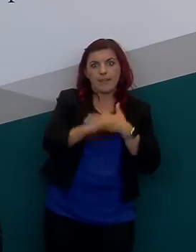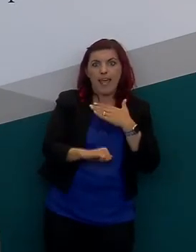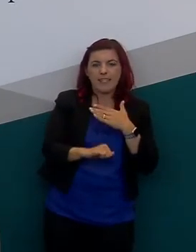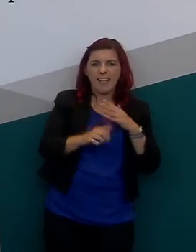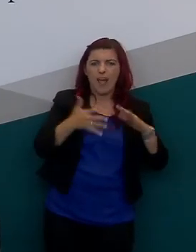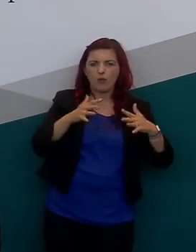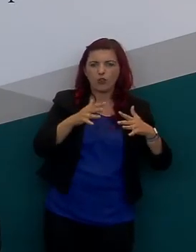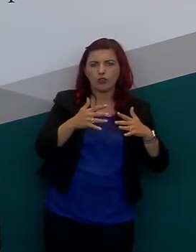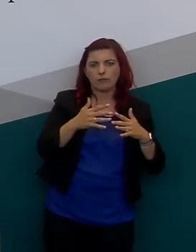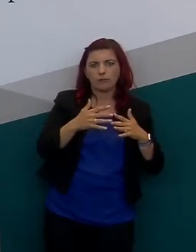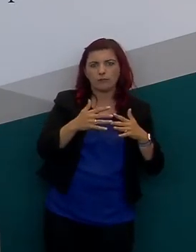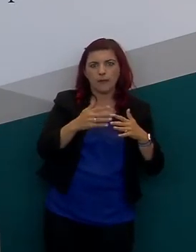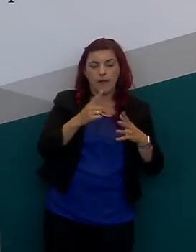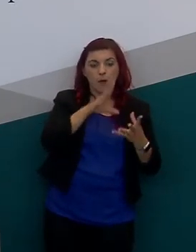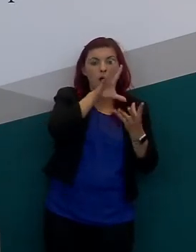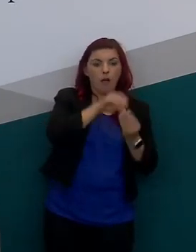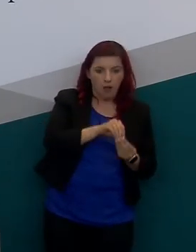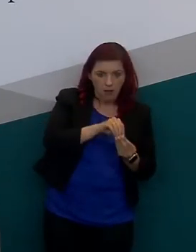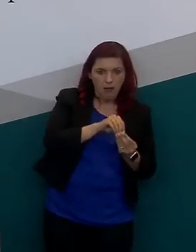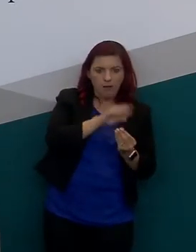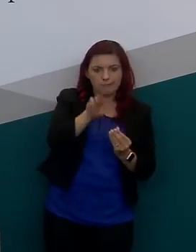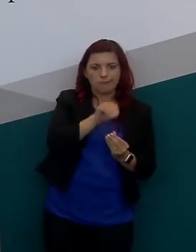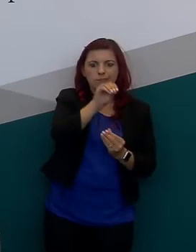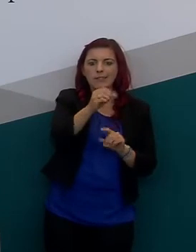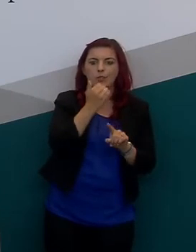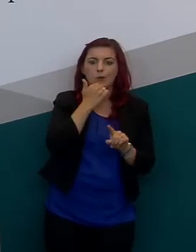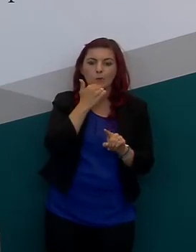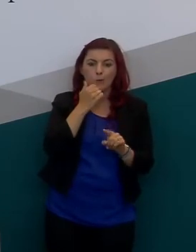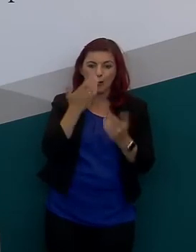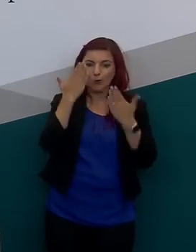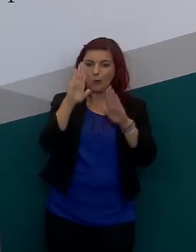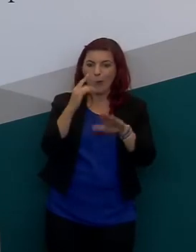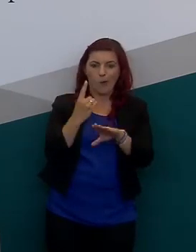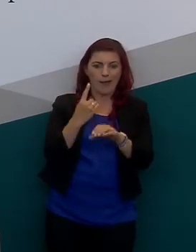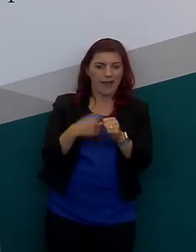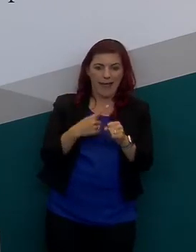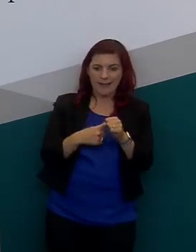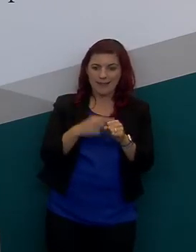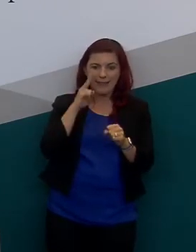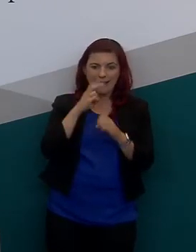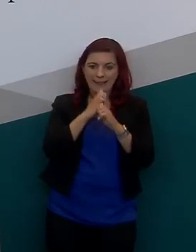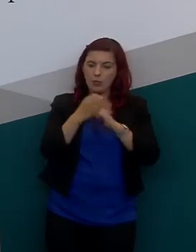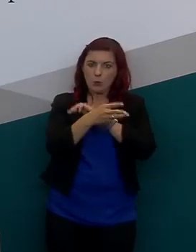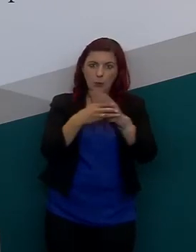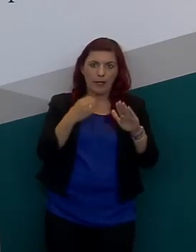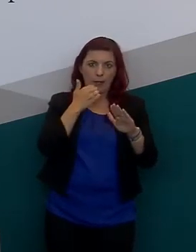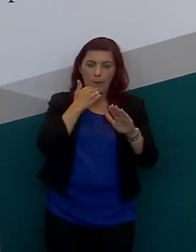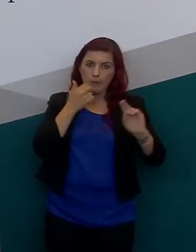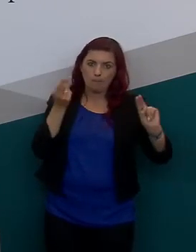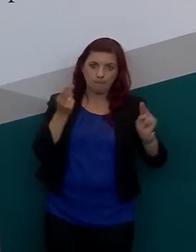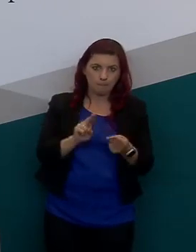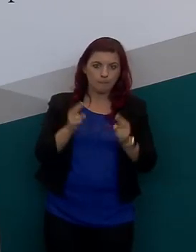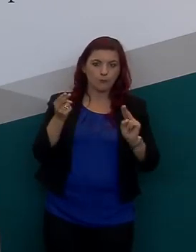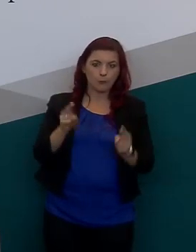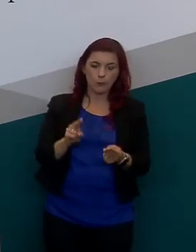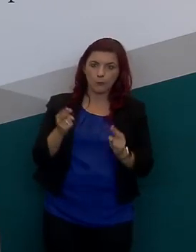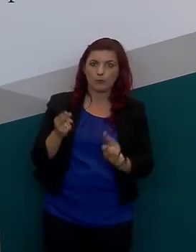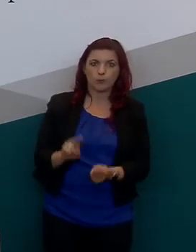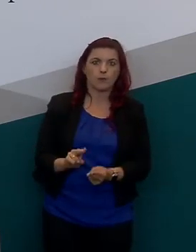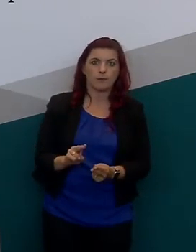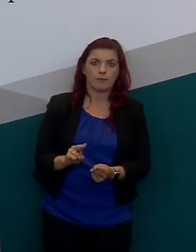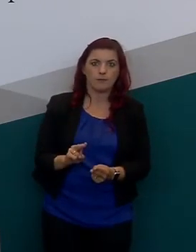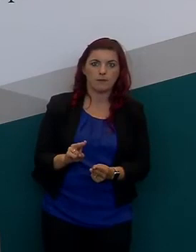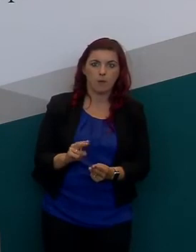5 days and take the average. And this demonstrates to us that each week the incidence and prevalence